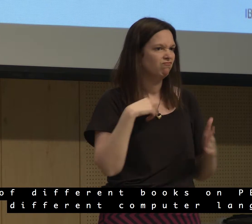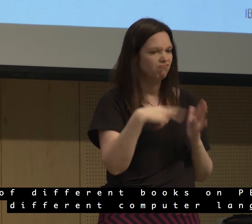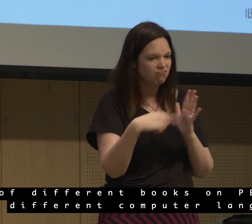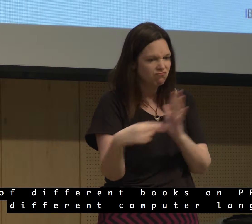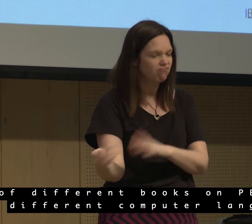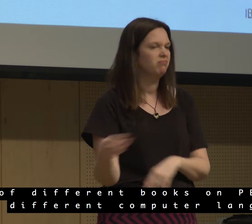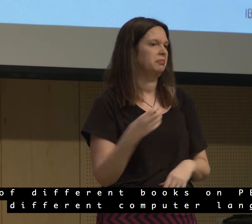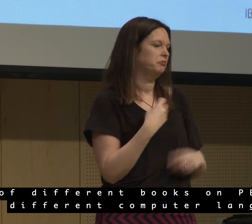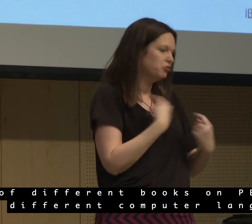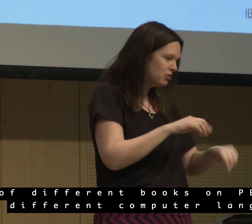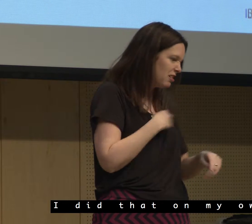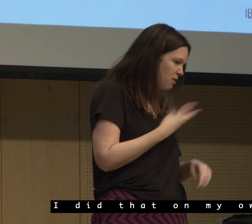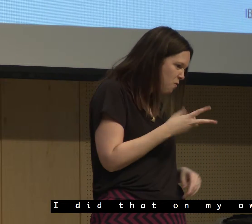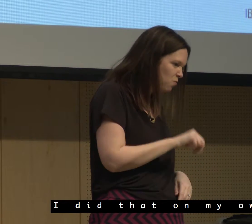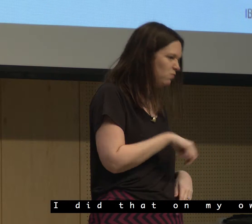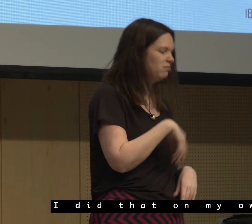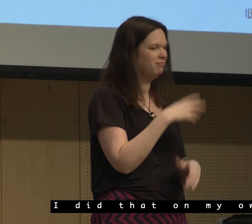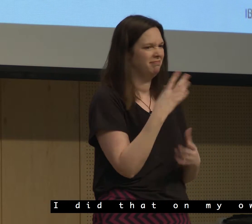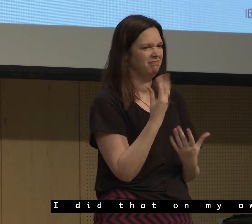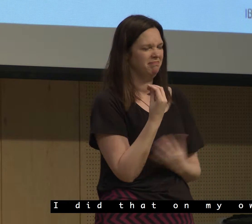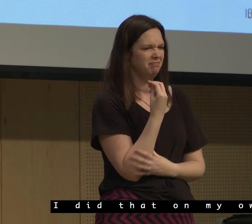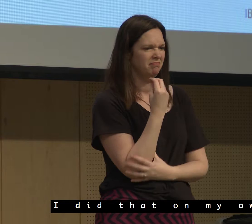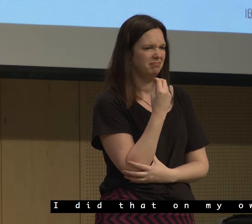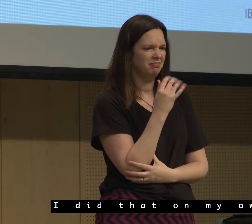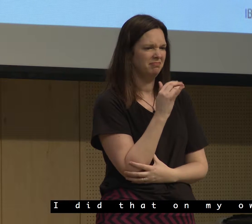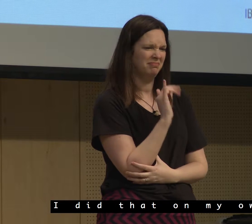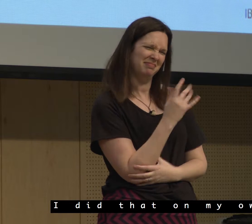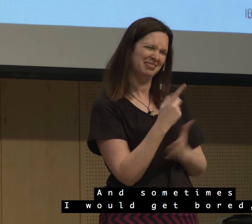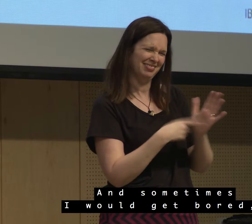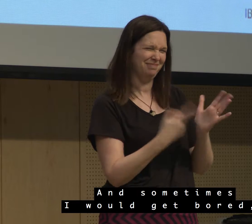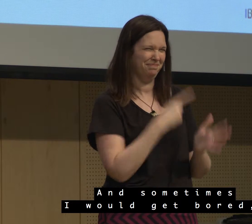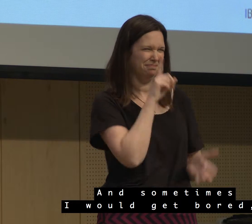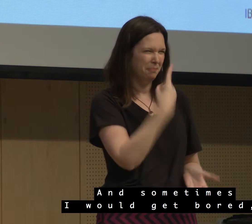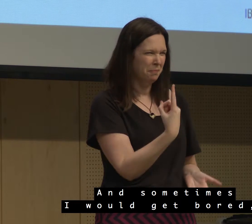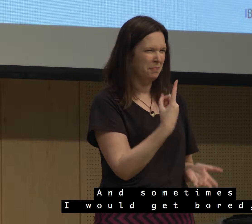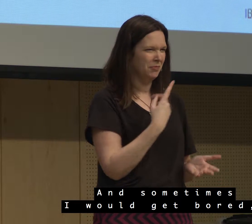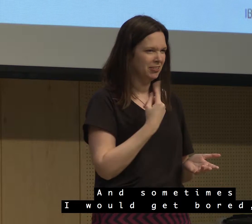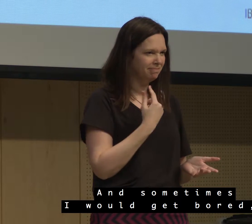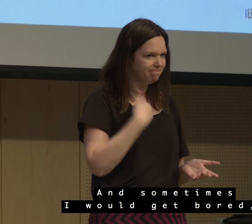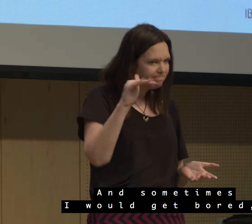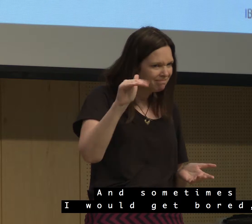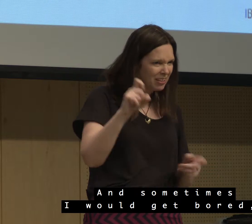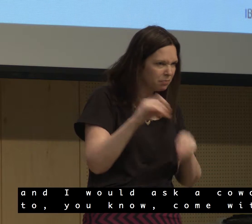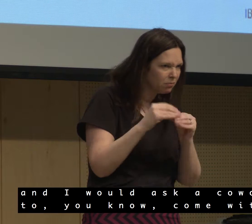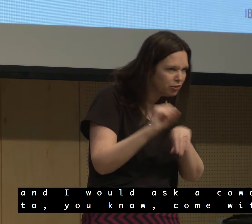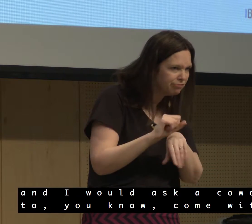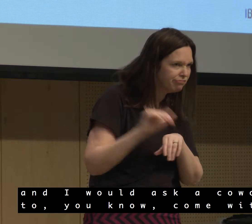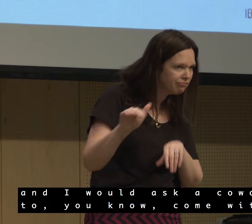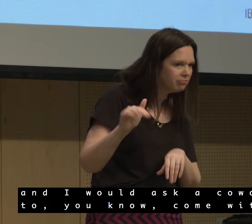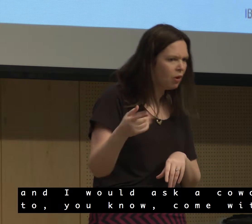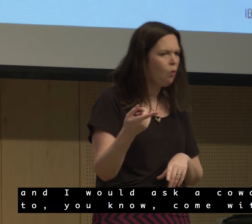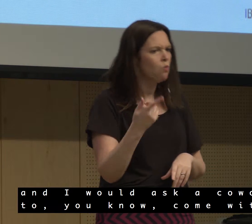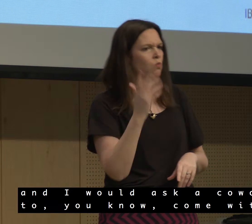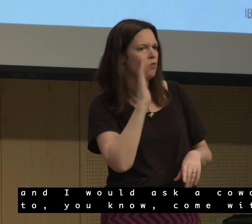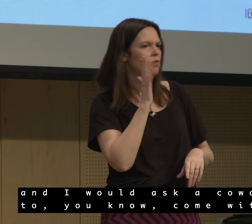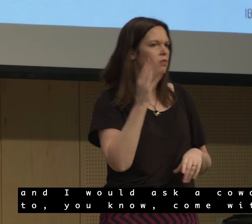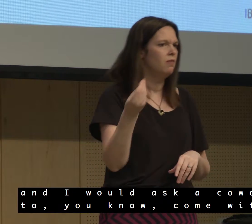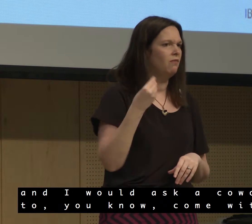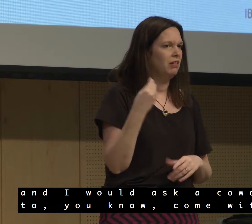different computer languages. I did that on my own. And sometimes I would get bored and I would ask a coworker to,